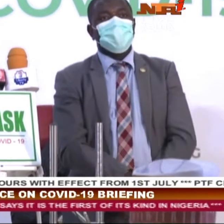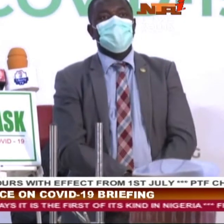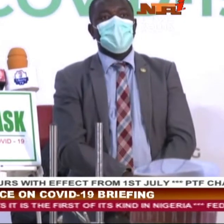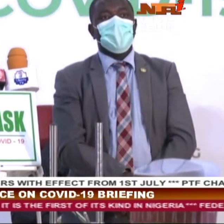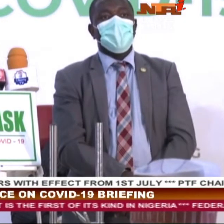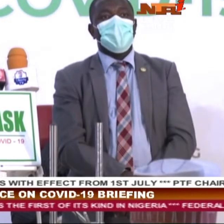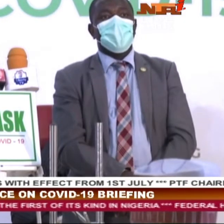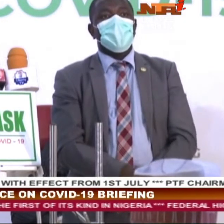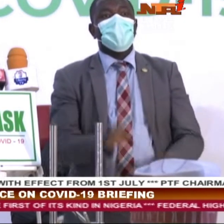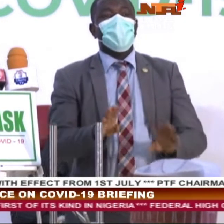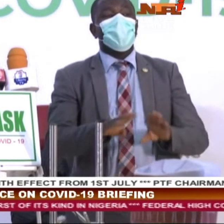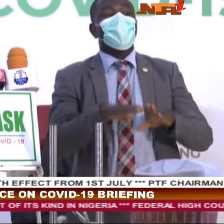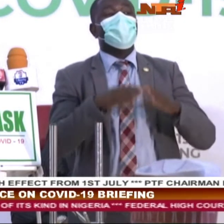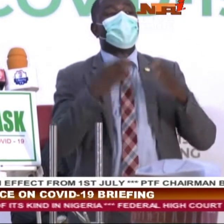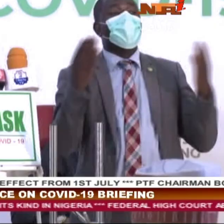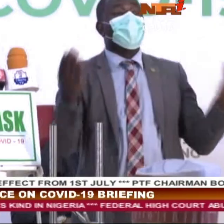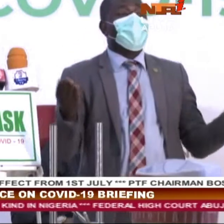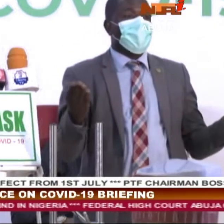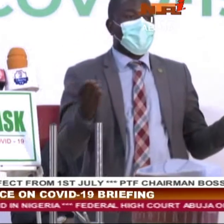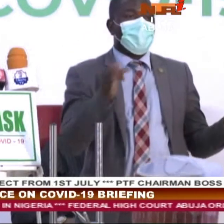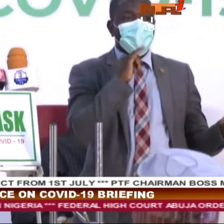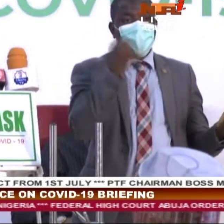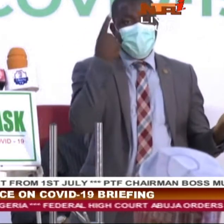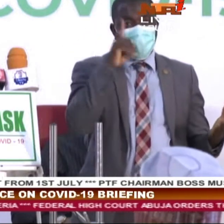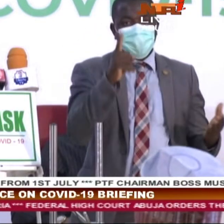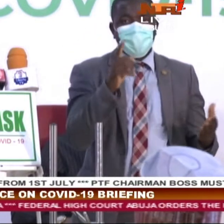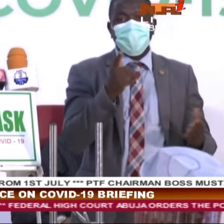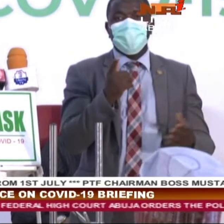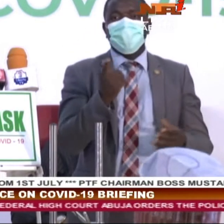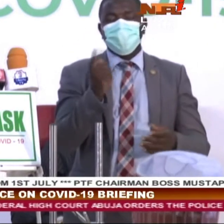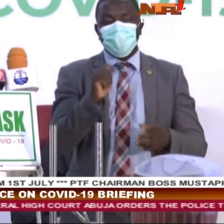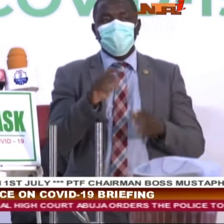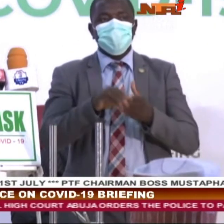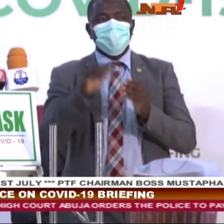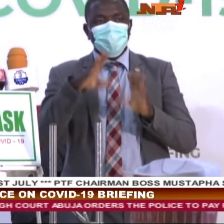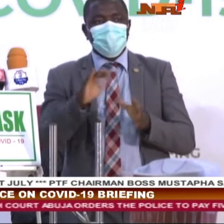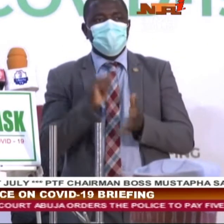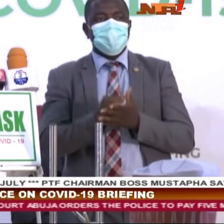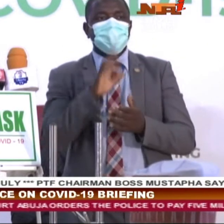they will open up only for the purpose of exiting students.